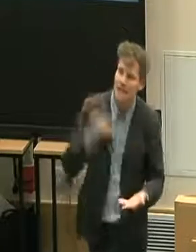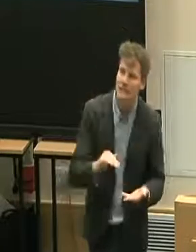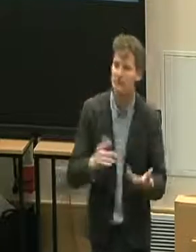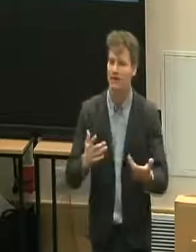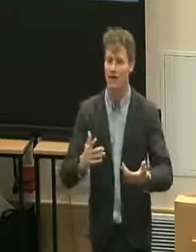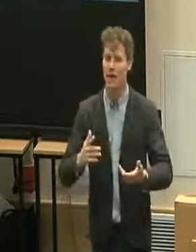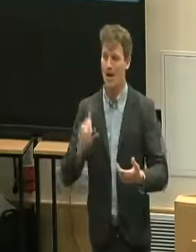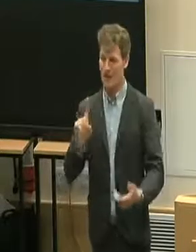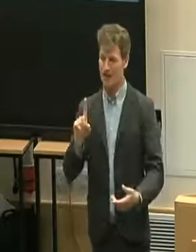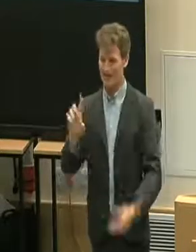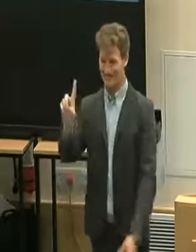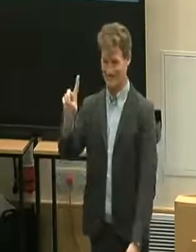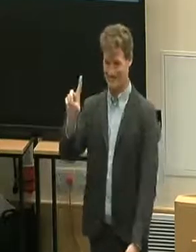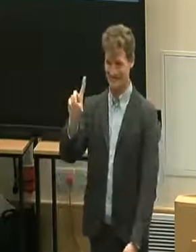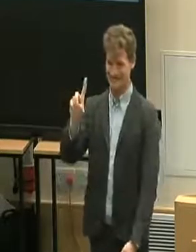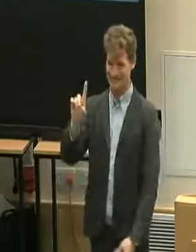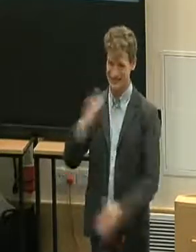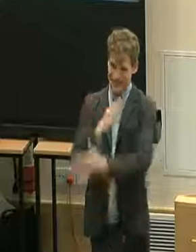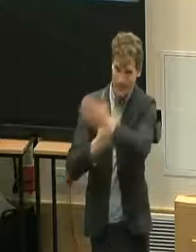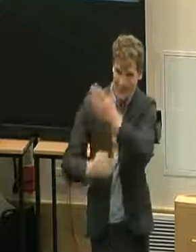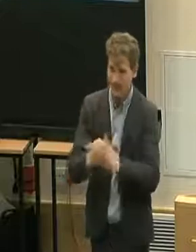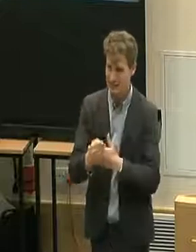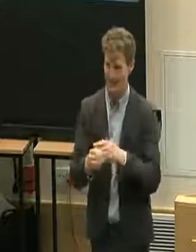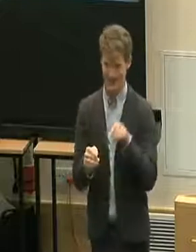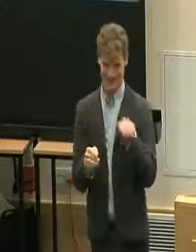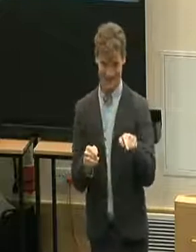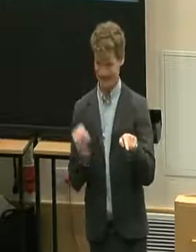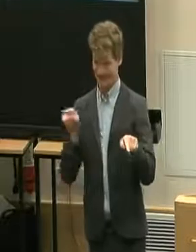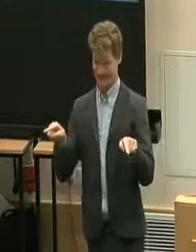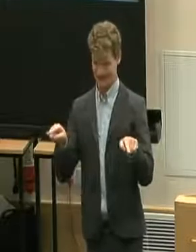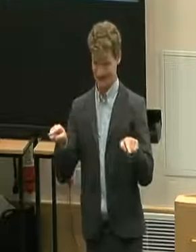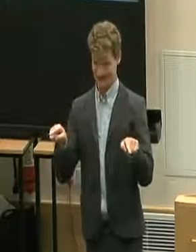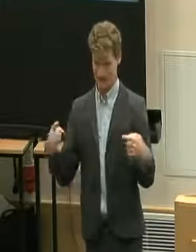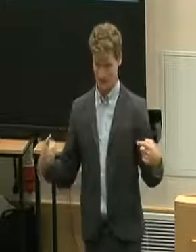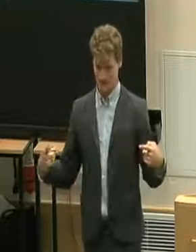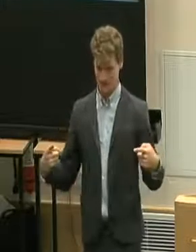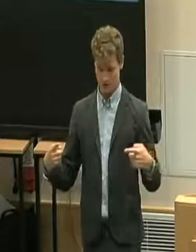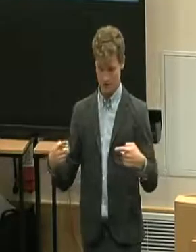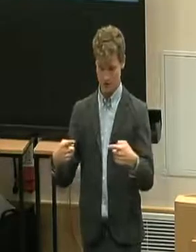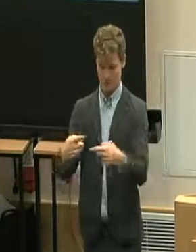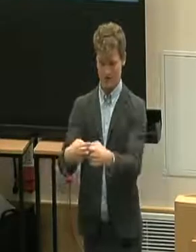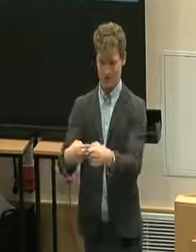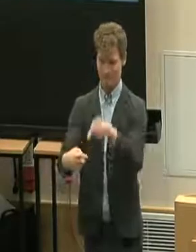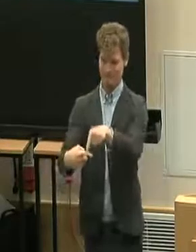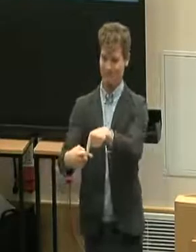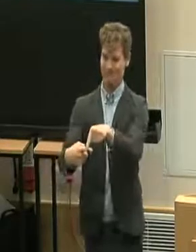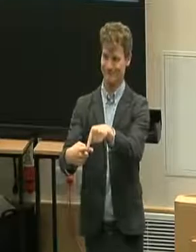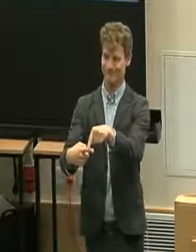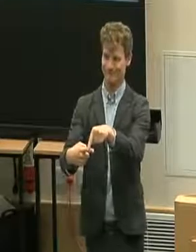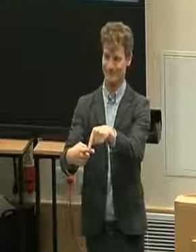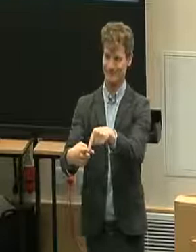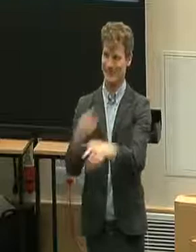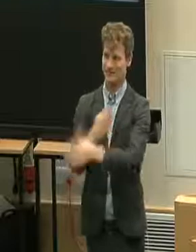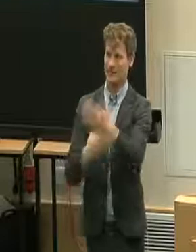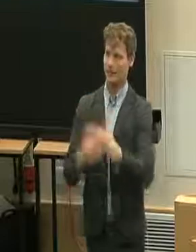But disability is where those things interact with the context in which